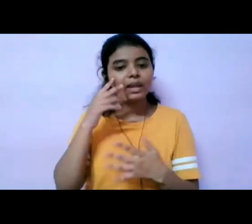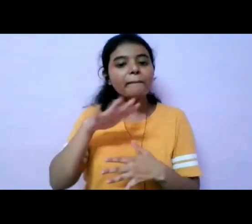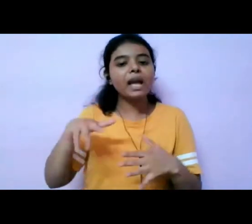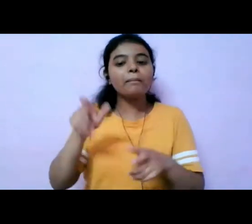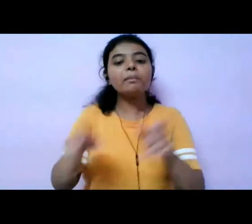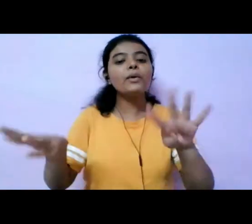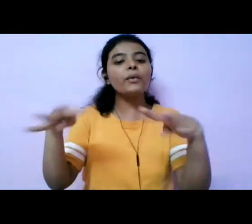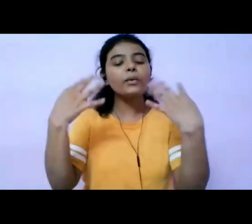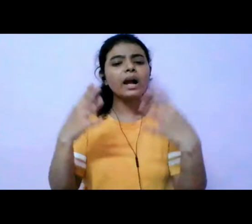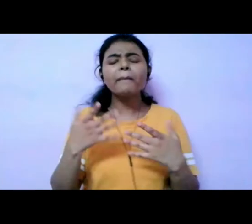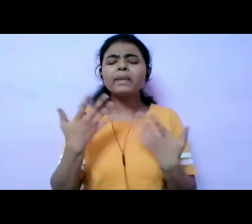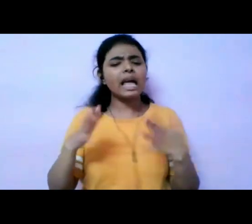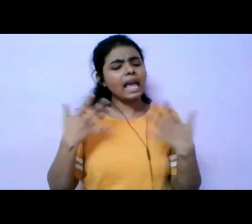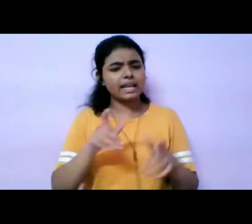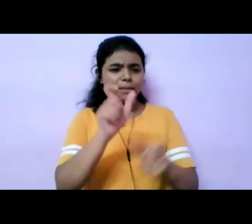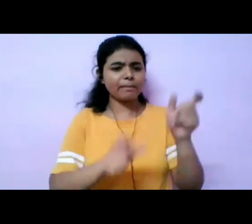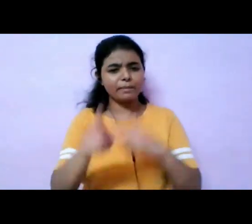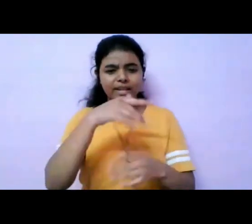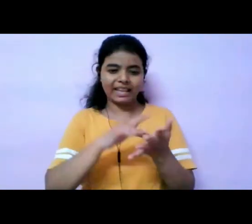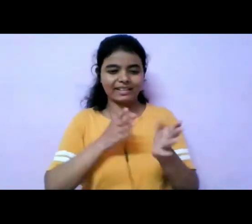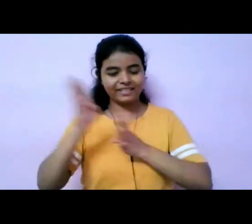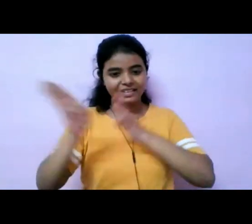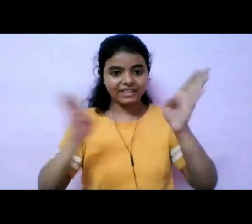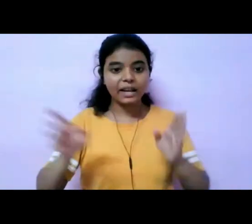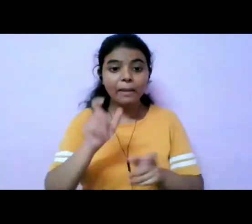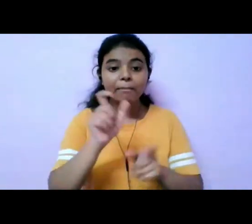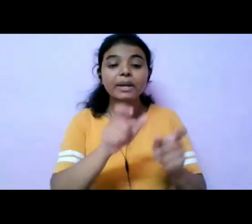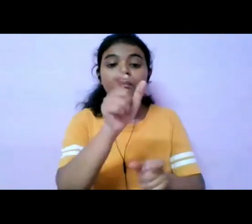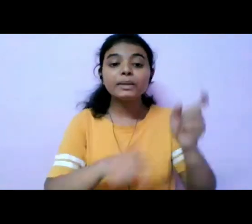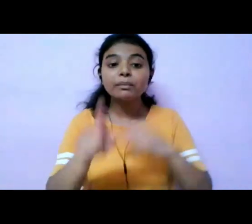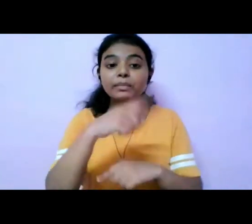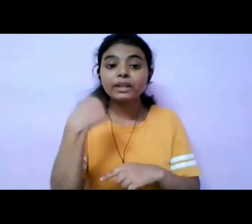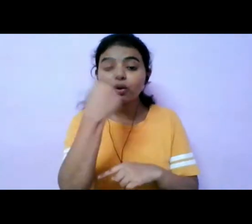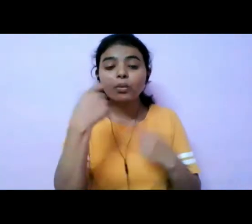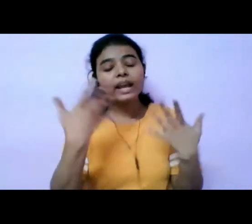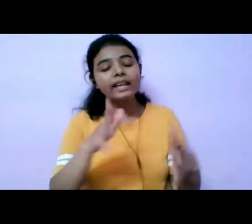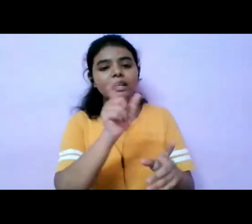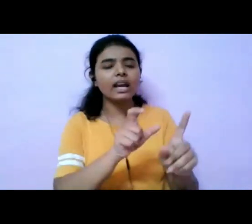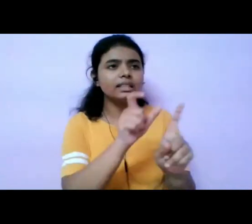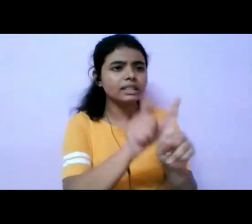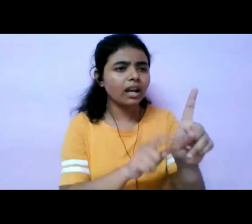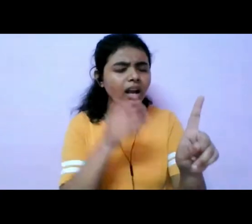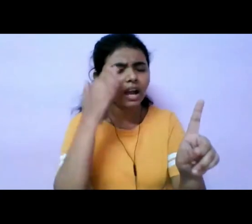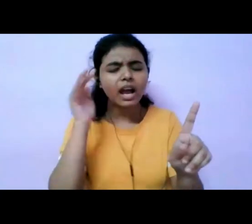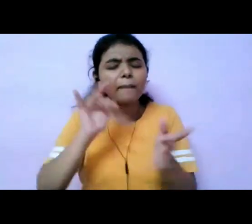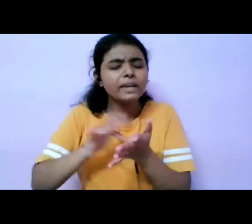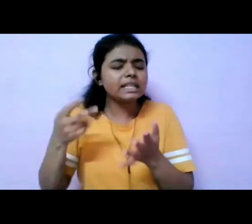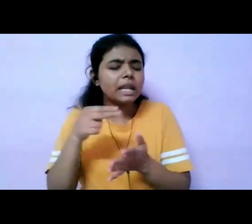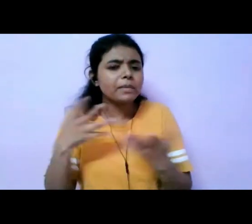When I ask strangers where I am, I'm engaged in discovery, not